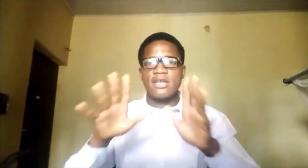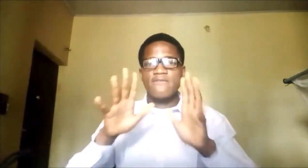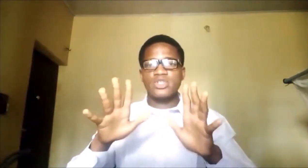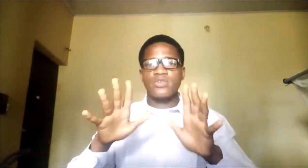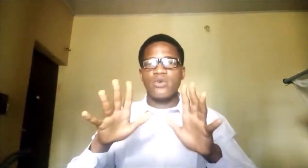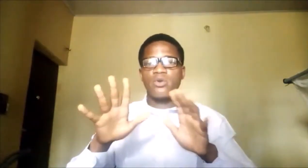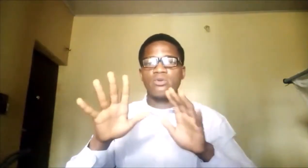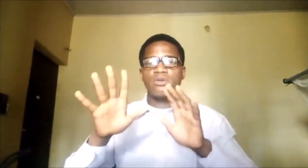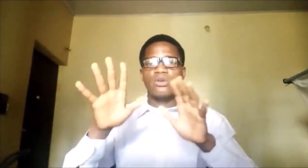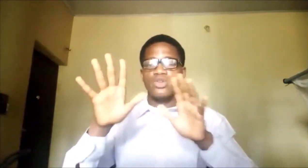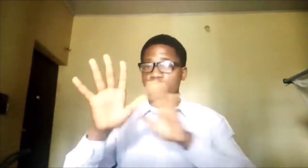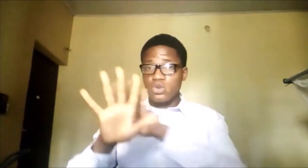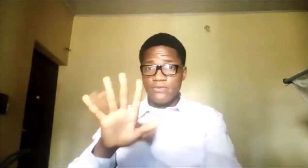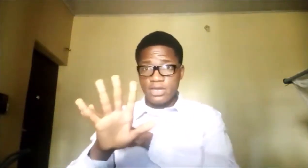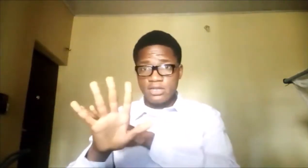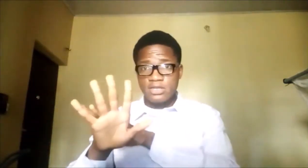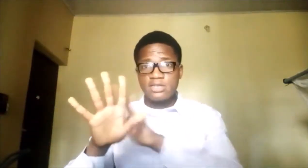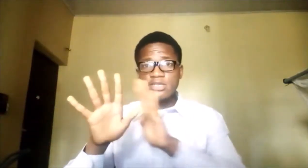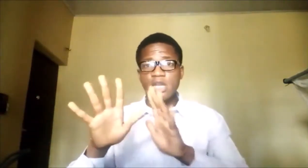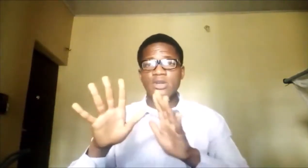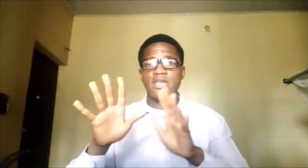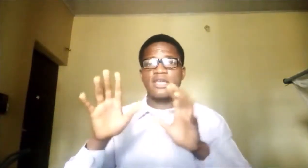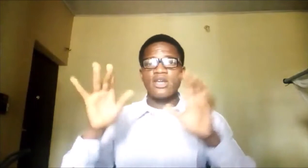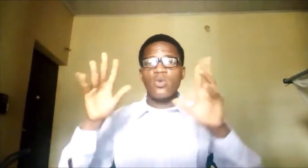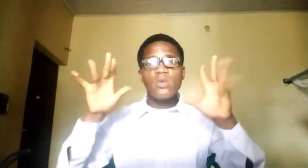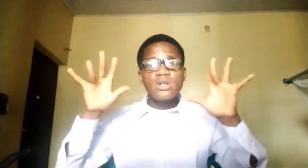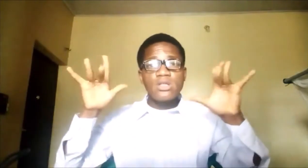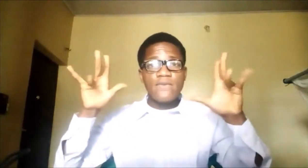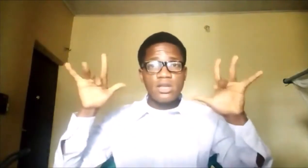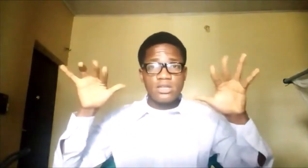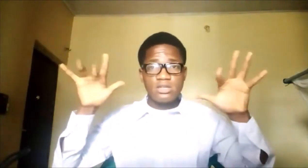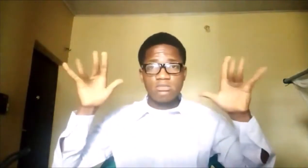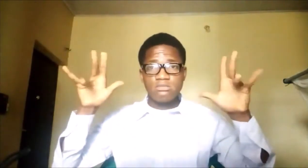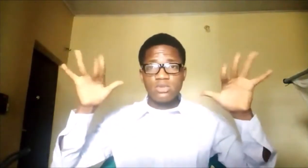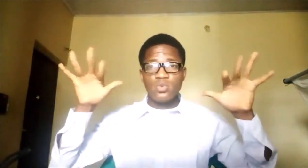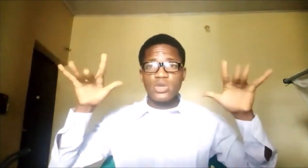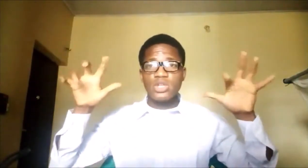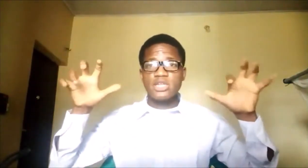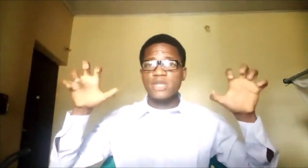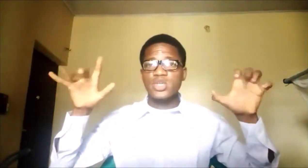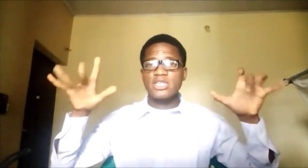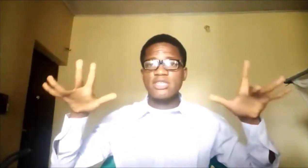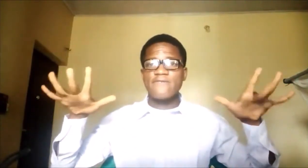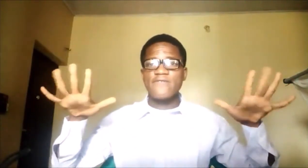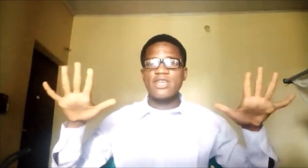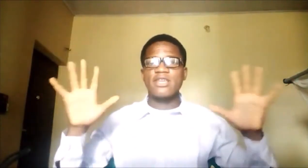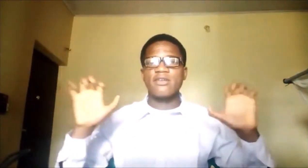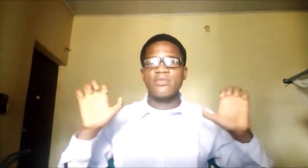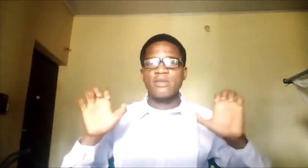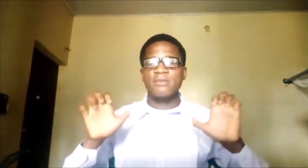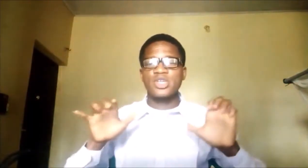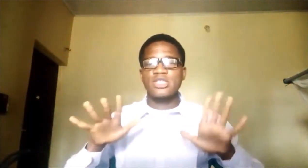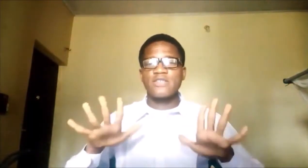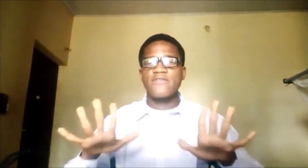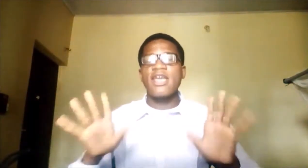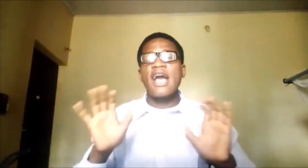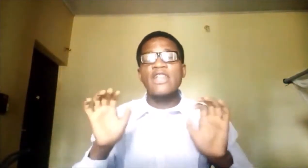First of all, you know your fingers. Secondly, wiggle the fingers. Wiggle it. Make sure it is free. Make sure it is free. And don't